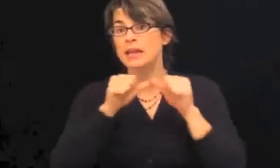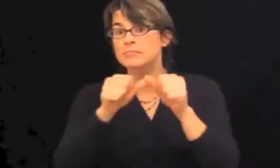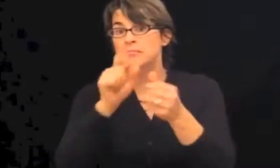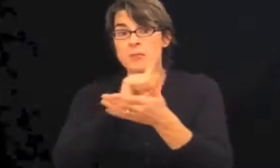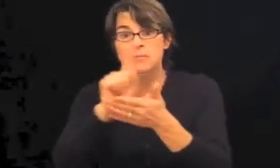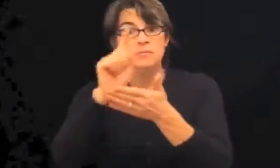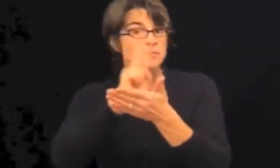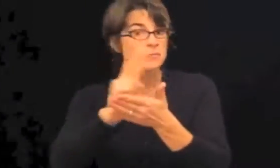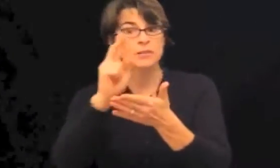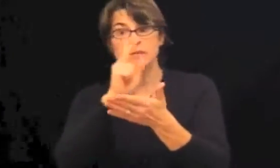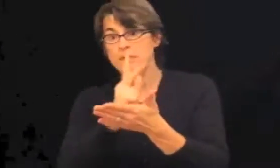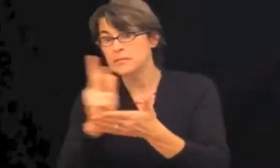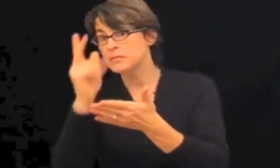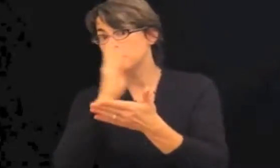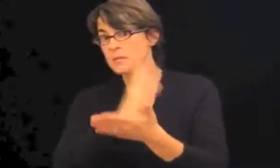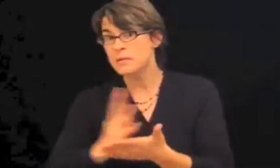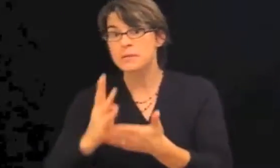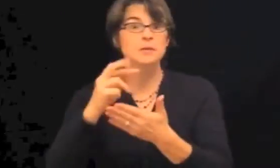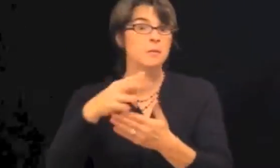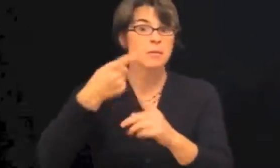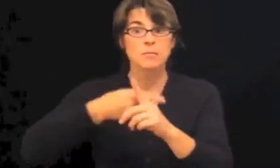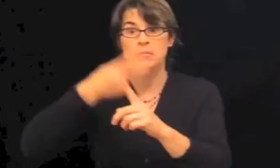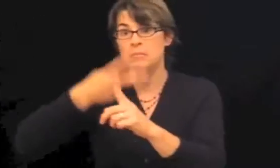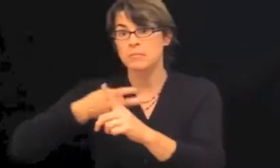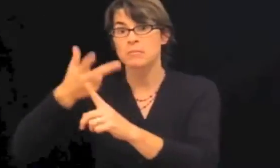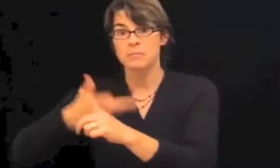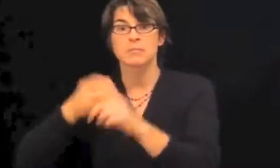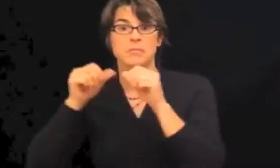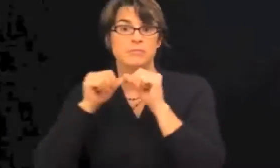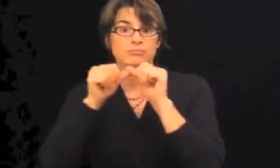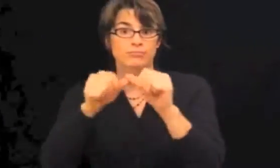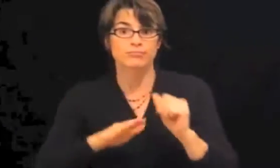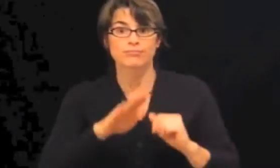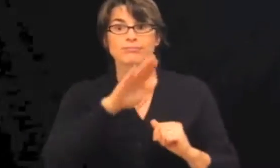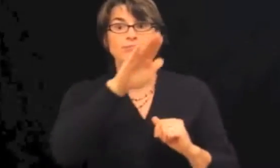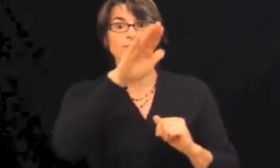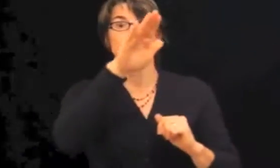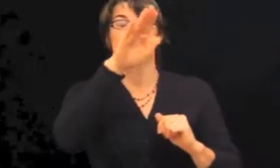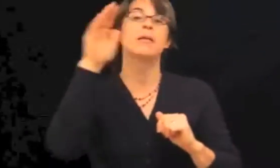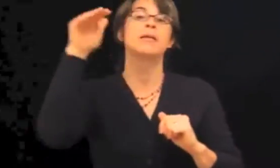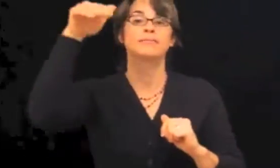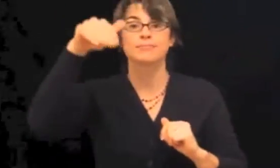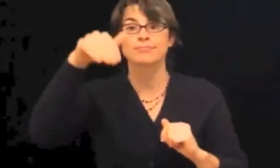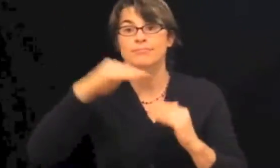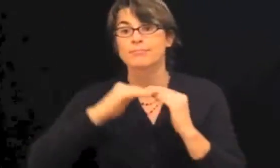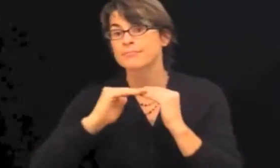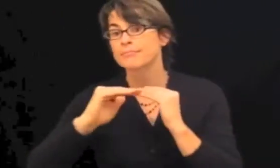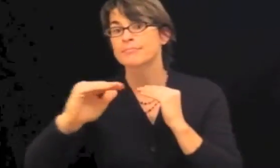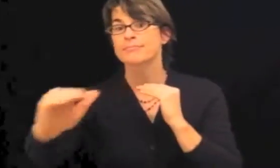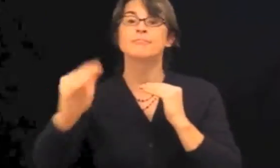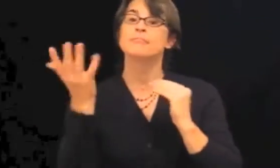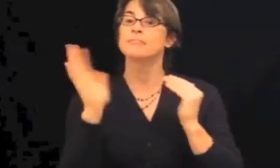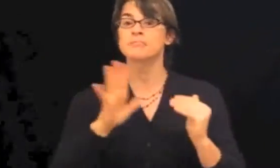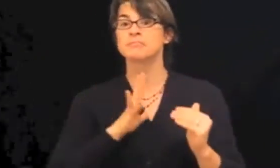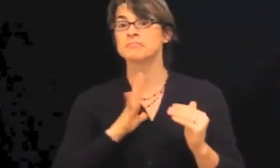maybe two, three, four months, weeks or even months and it'll continue. And then it'll drop down to